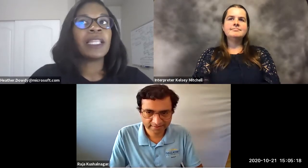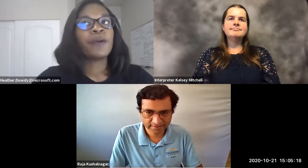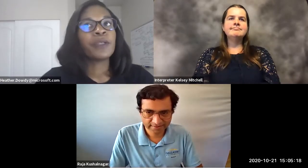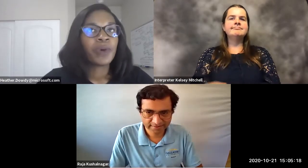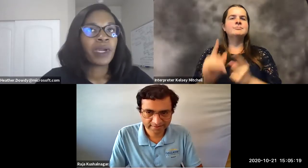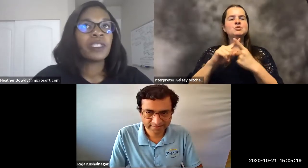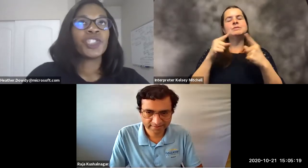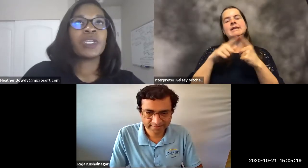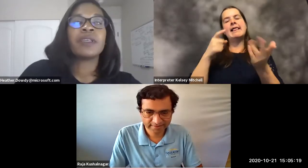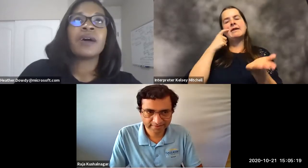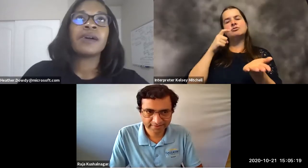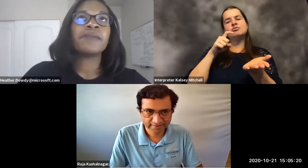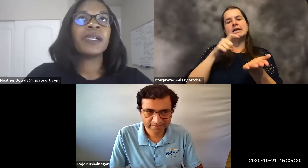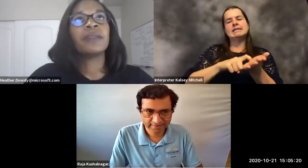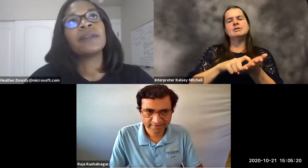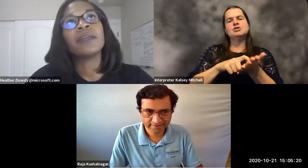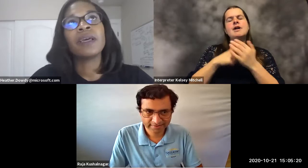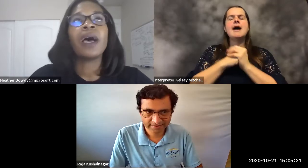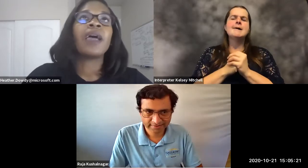To sign language recognition,